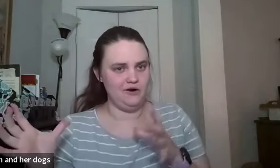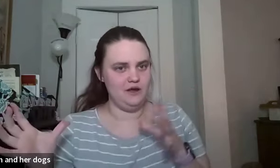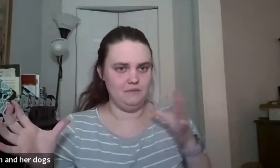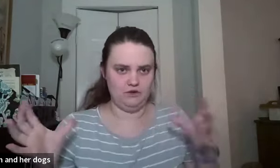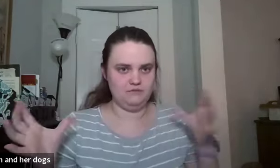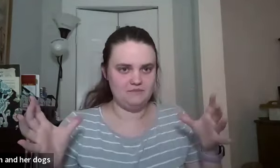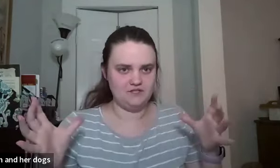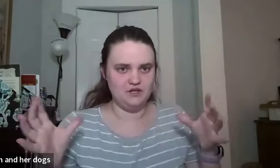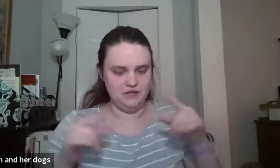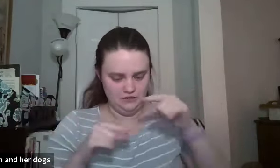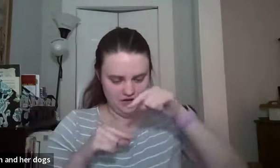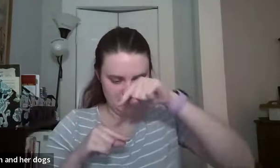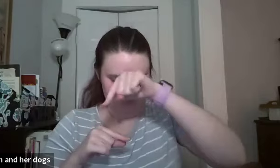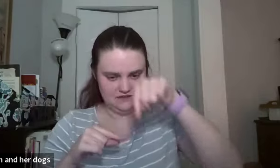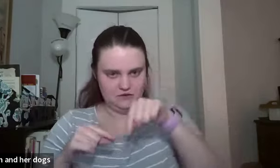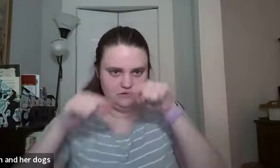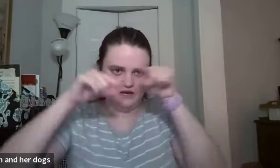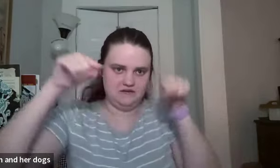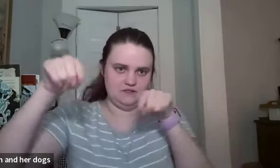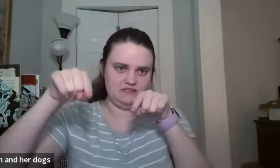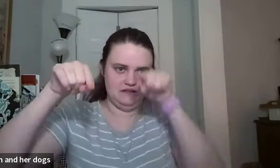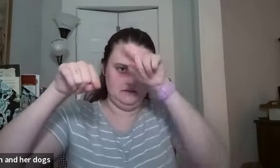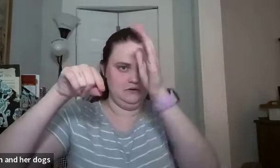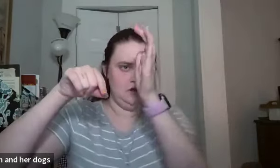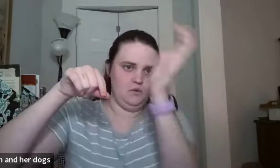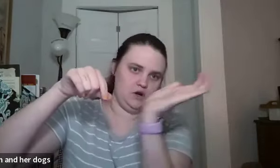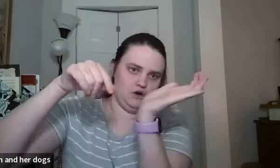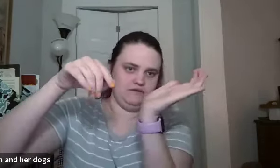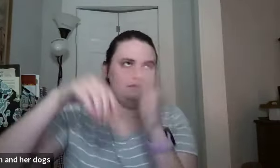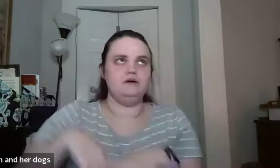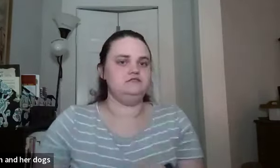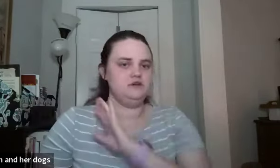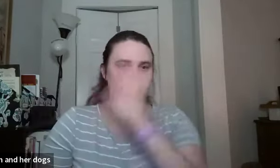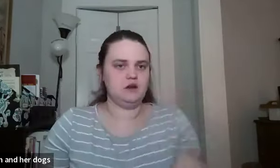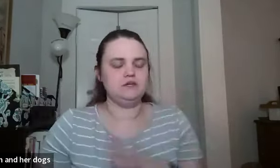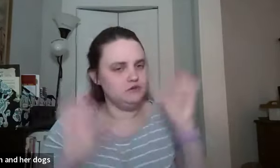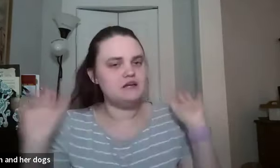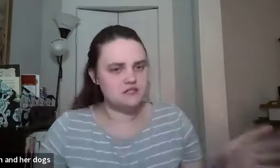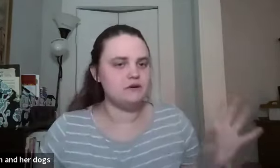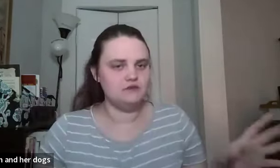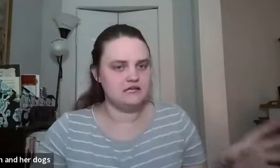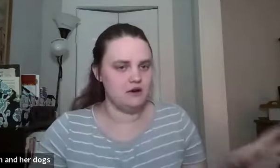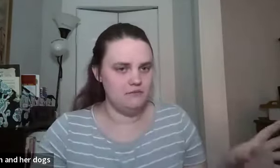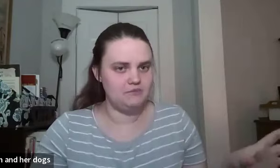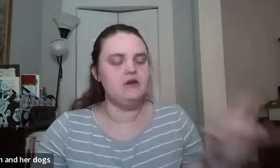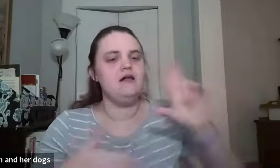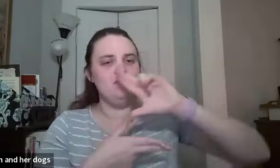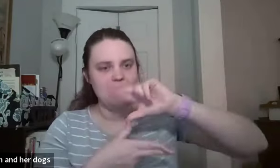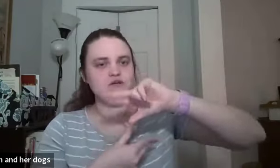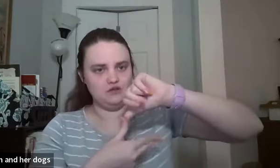on a world map. So, you know, when you look at it, it has like the kind of difference, like the one curve. Oh, I should not describe it. You guys know what it looks like on a map. That's what it looks